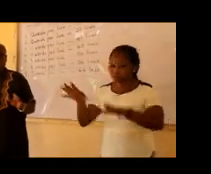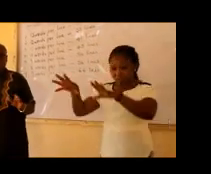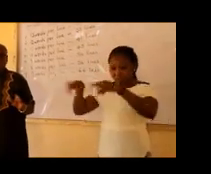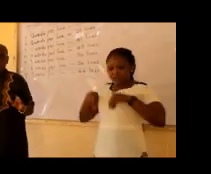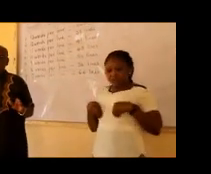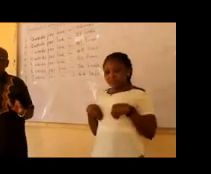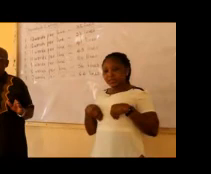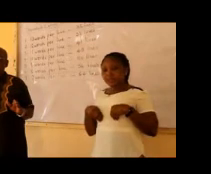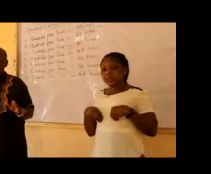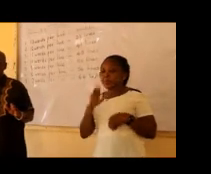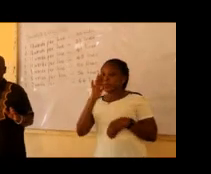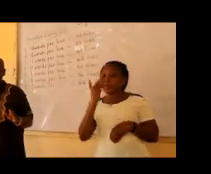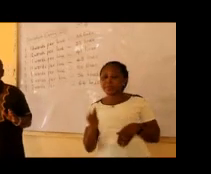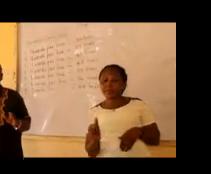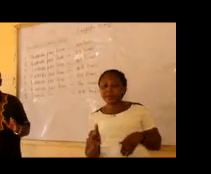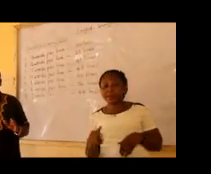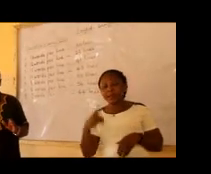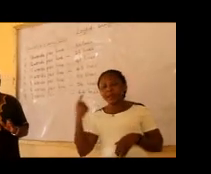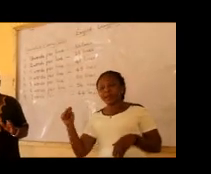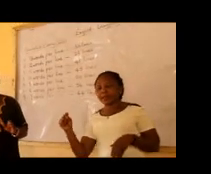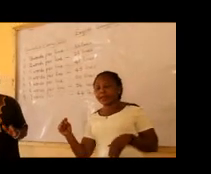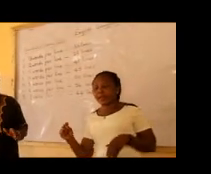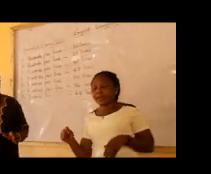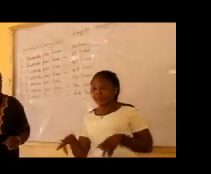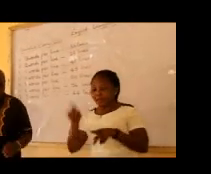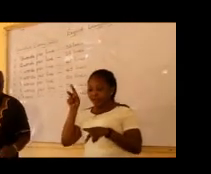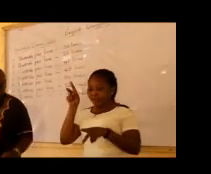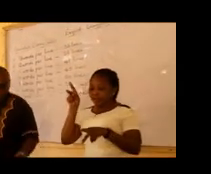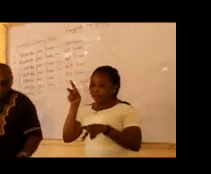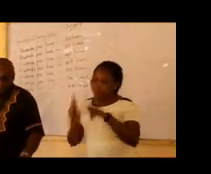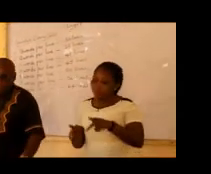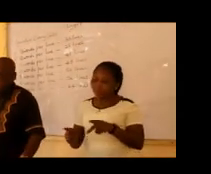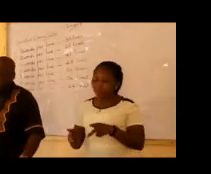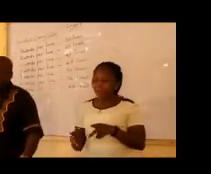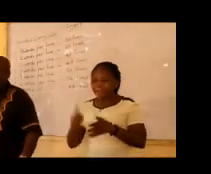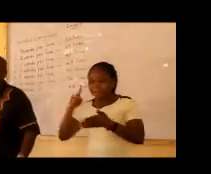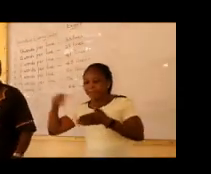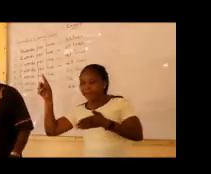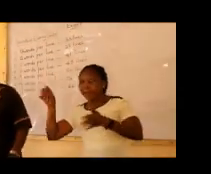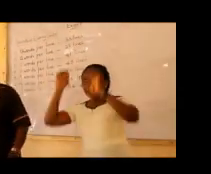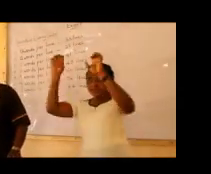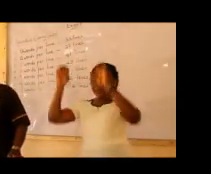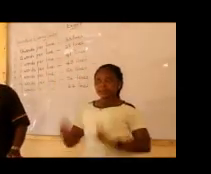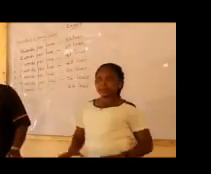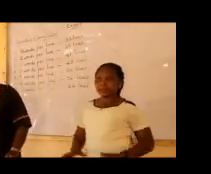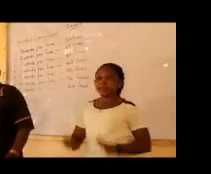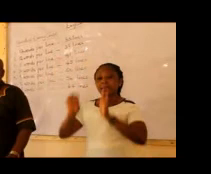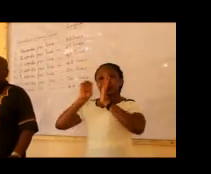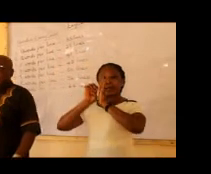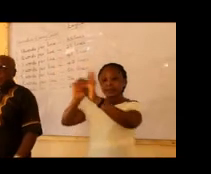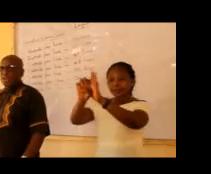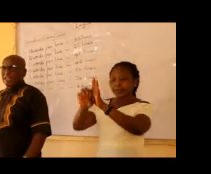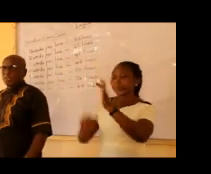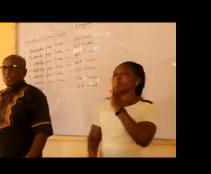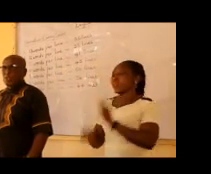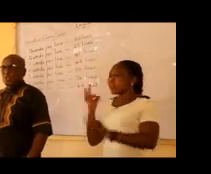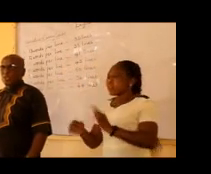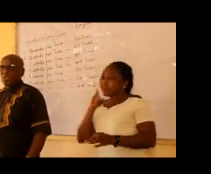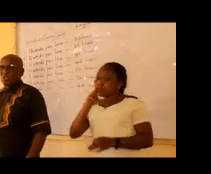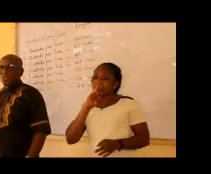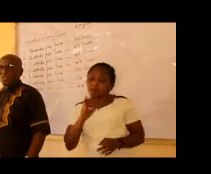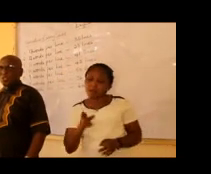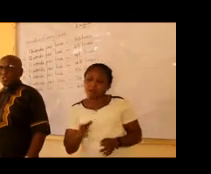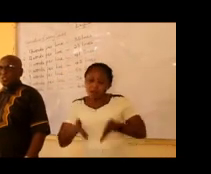accepted by the exam body. For instance, if you are